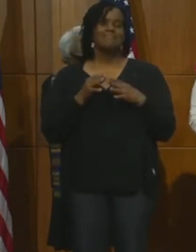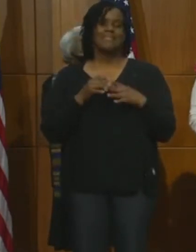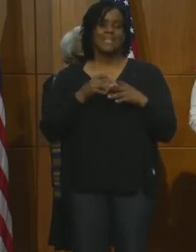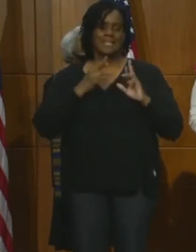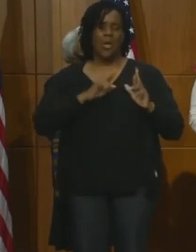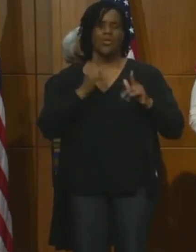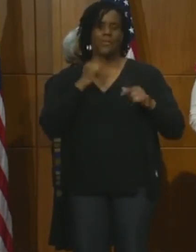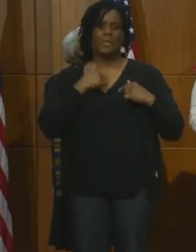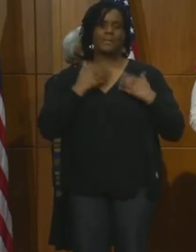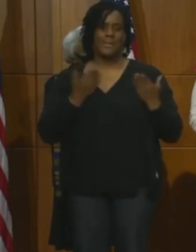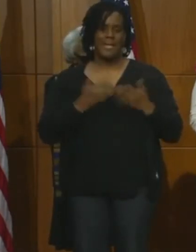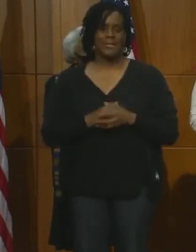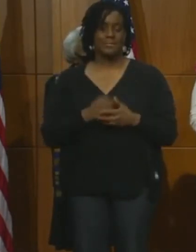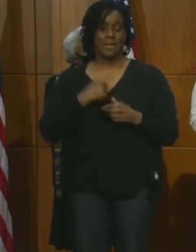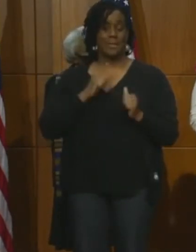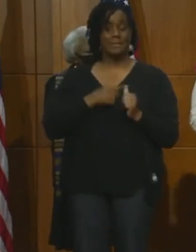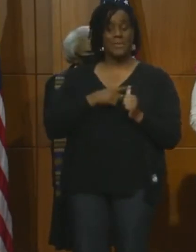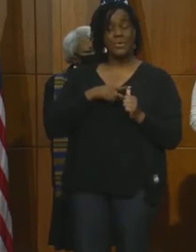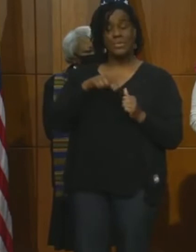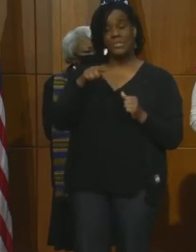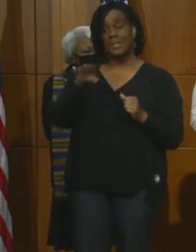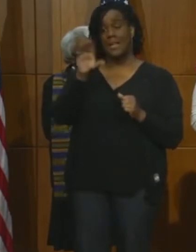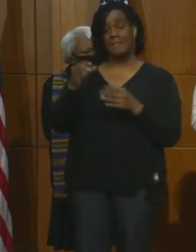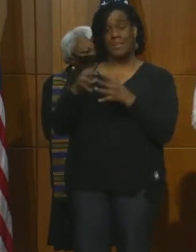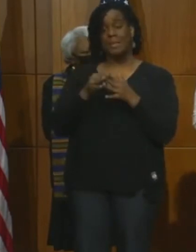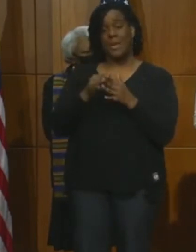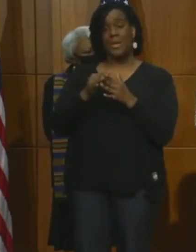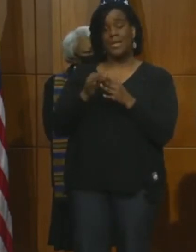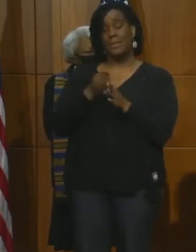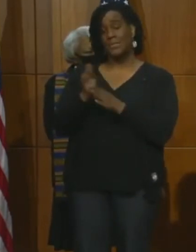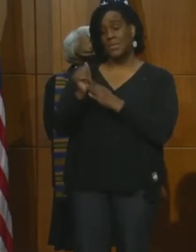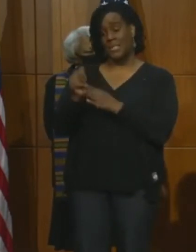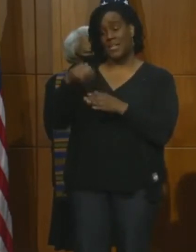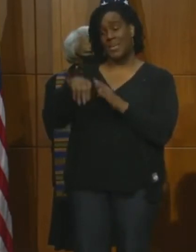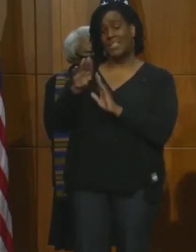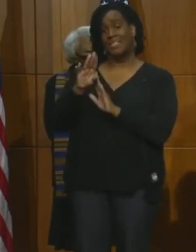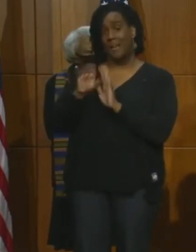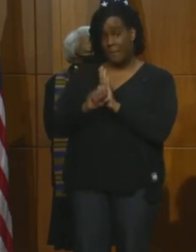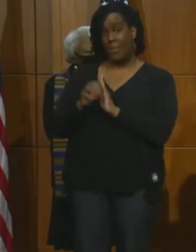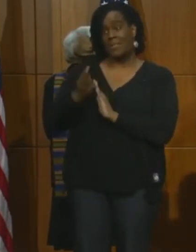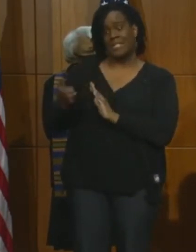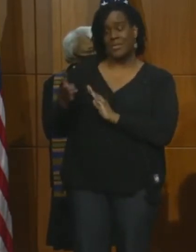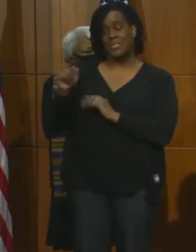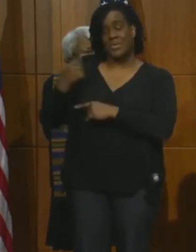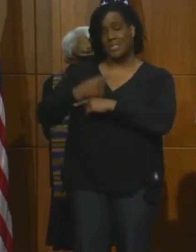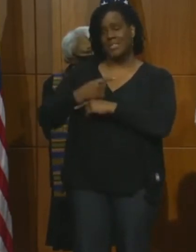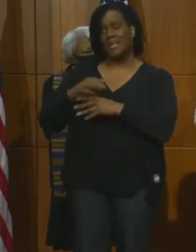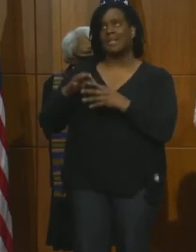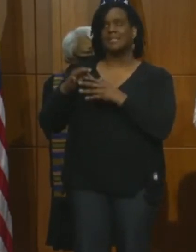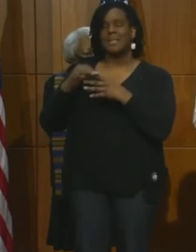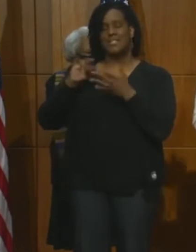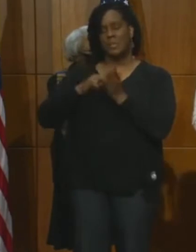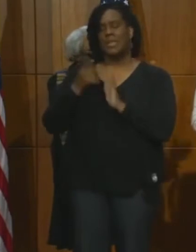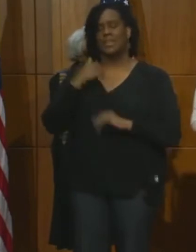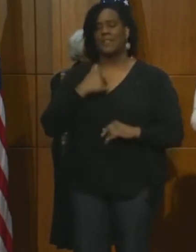with you today because I'm the first African American Majority Leader in the Commonwealth's history. And so this day has special meaning for me. I want to thank